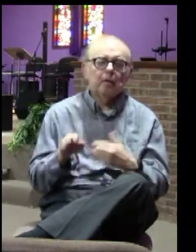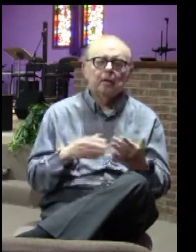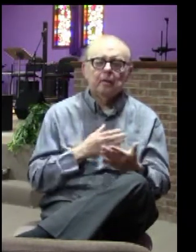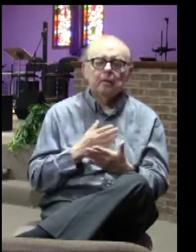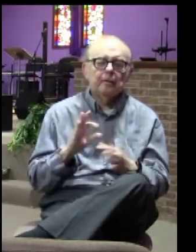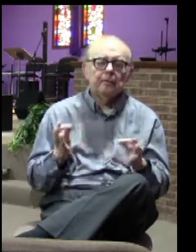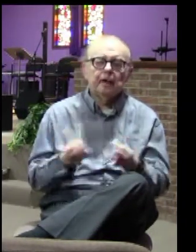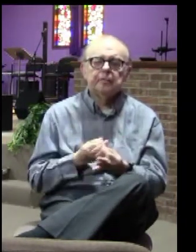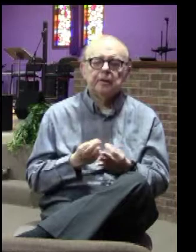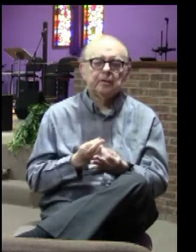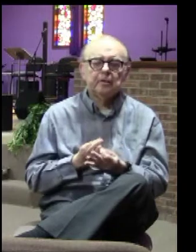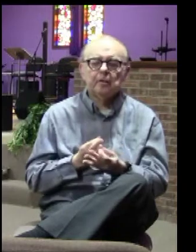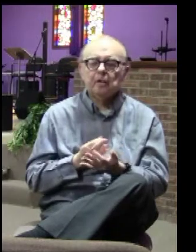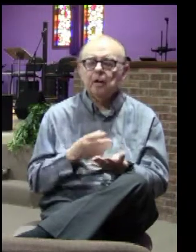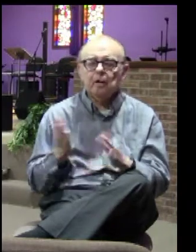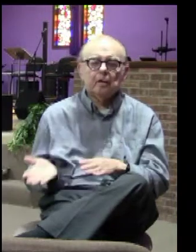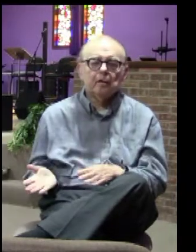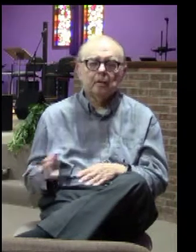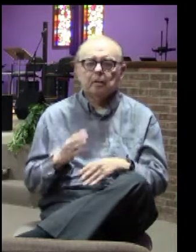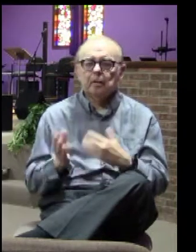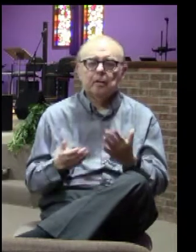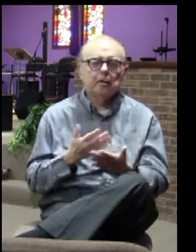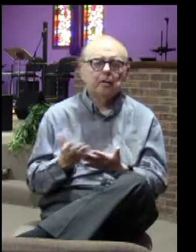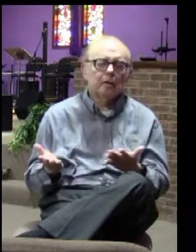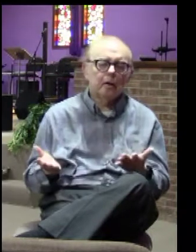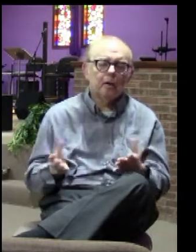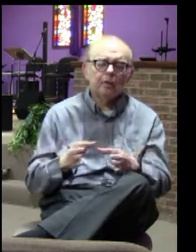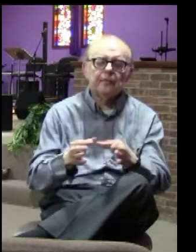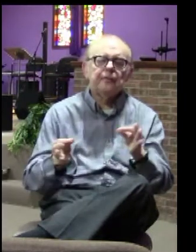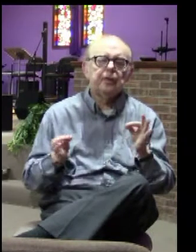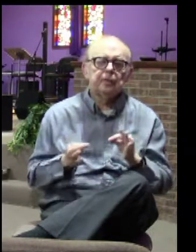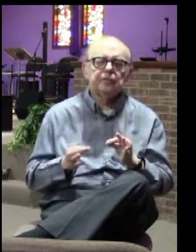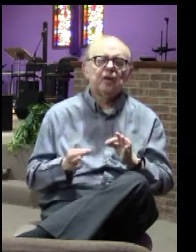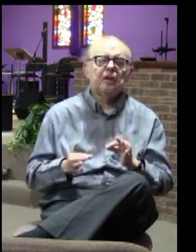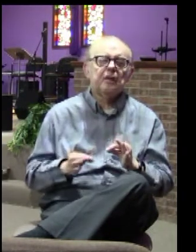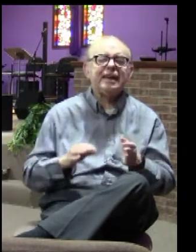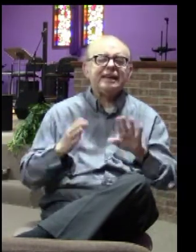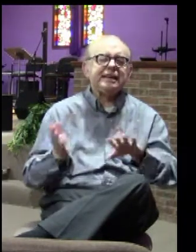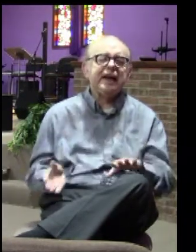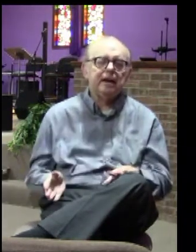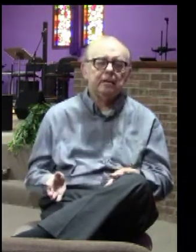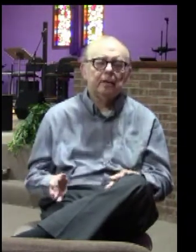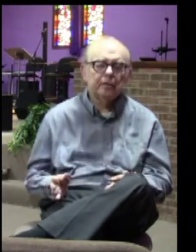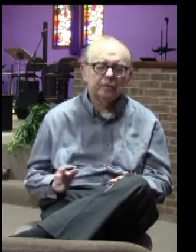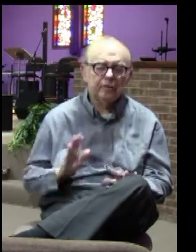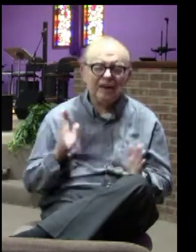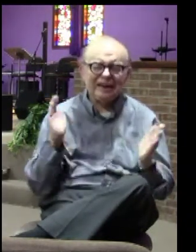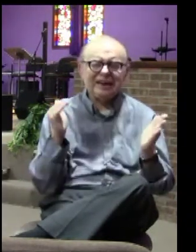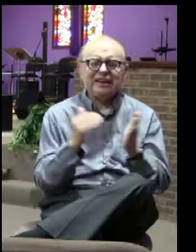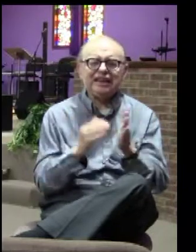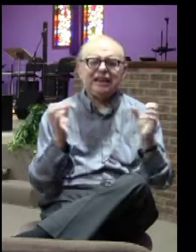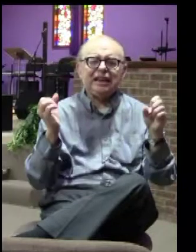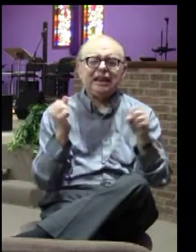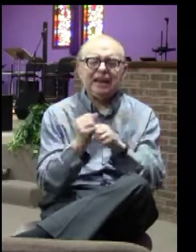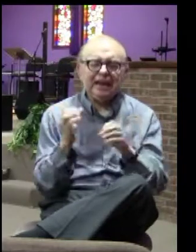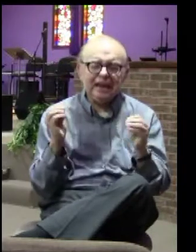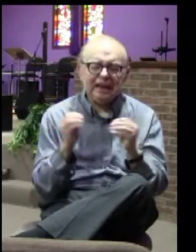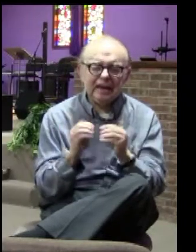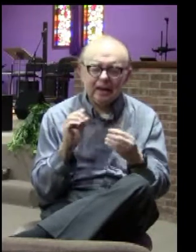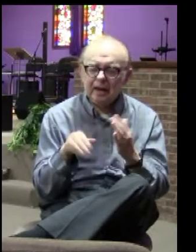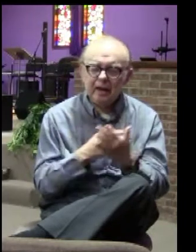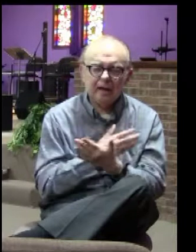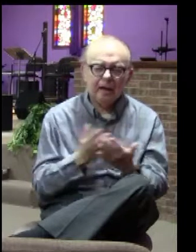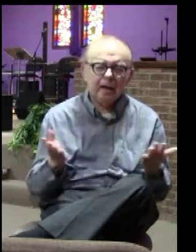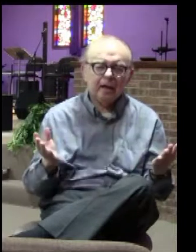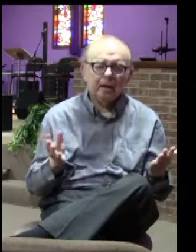wheat fields, their vineyards, their orchards are all laid to waste. And in retaliation for all of